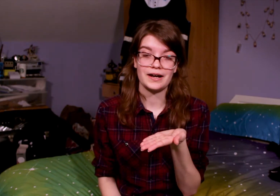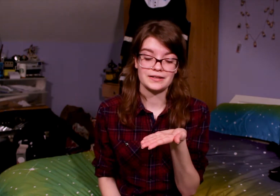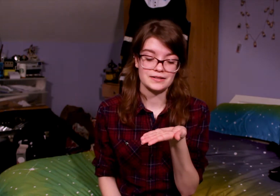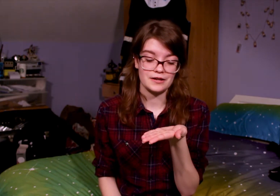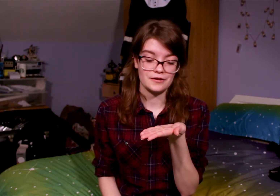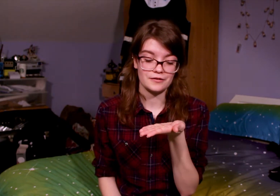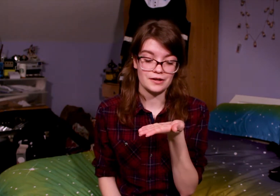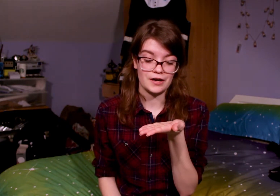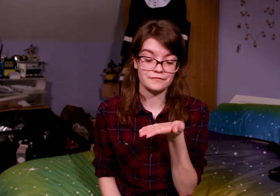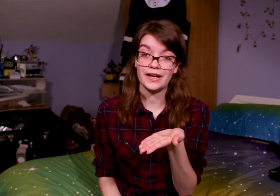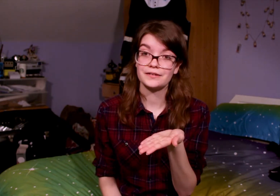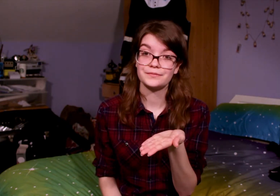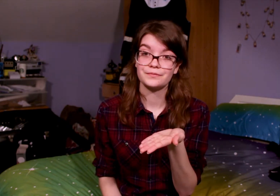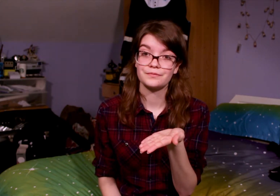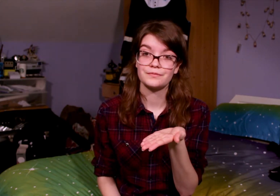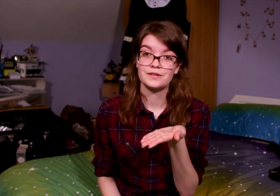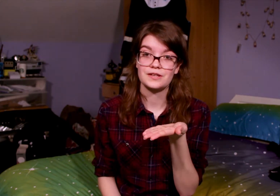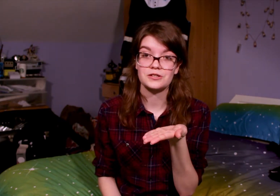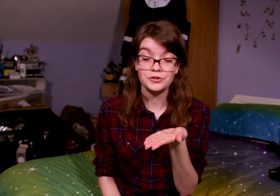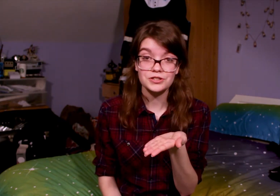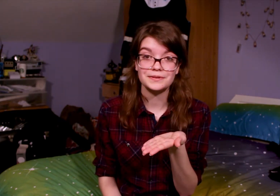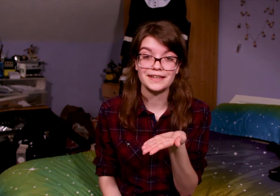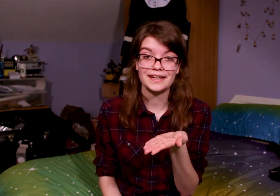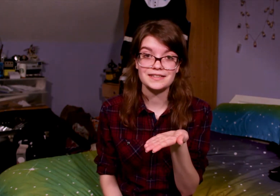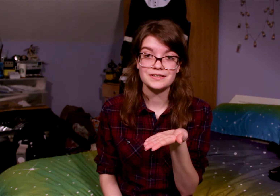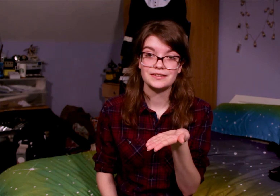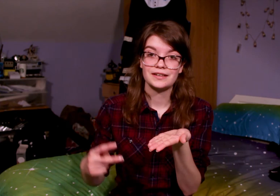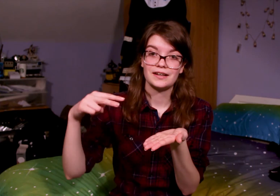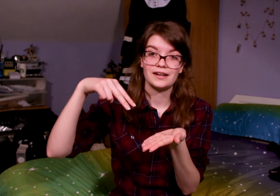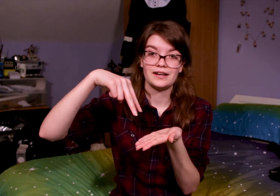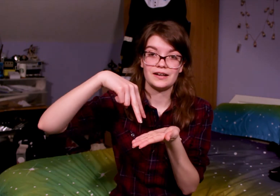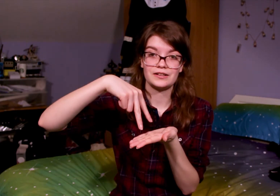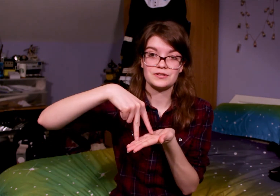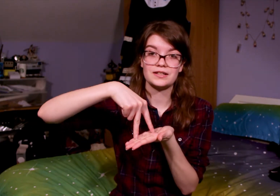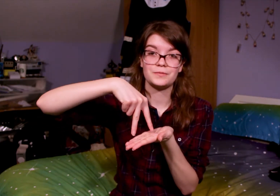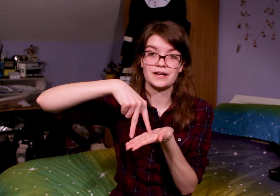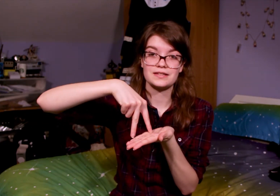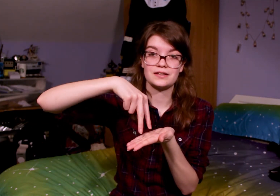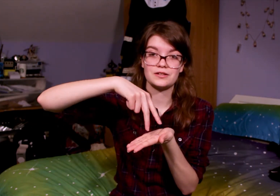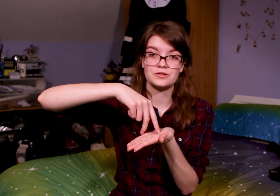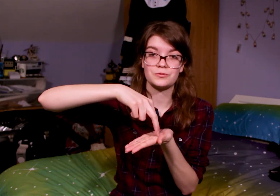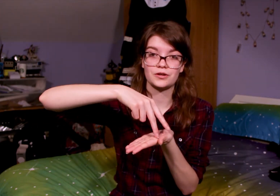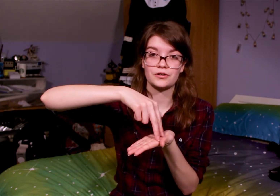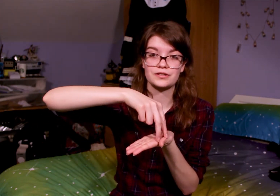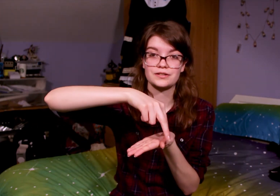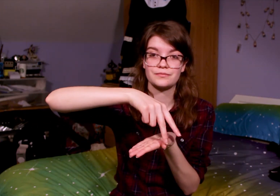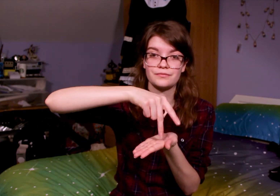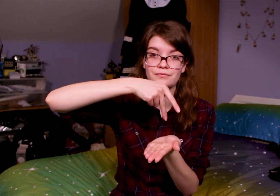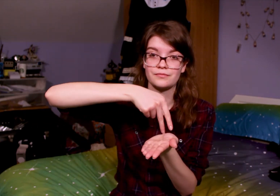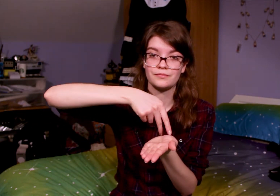hand flat, so it's your non-dominant hand, and use a little person to walk across.